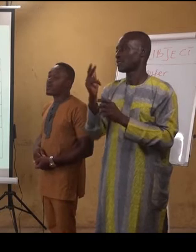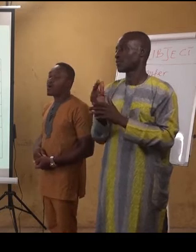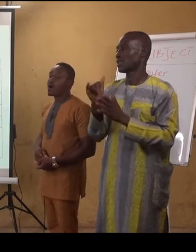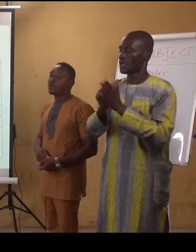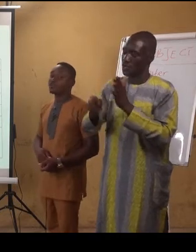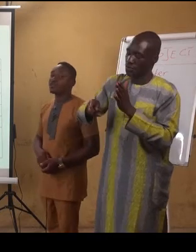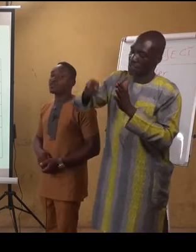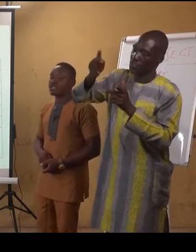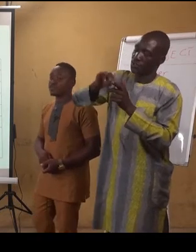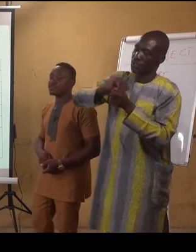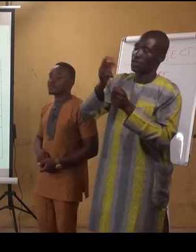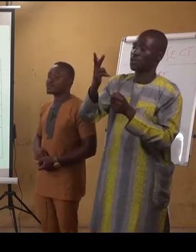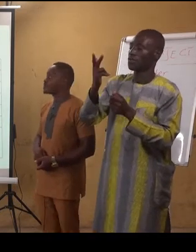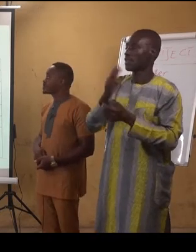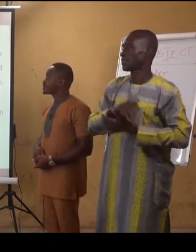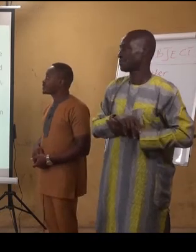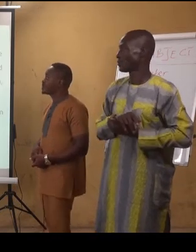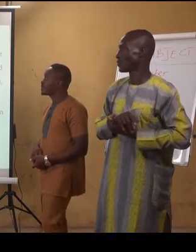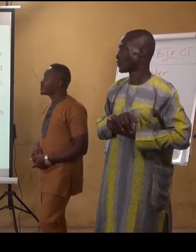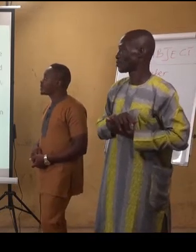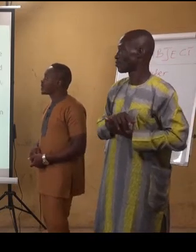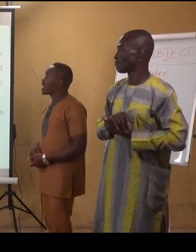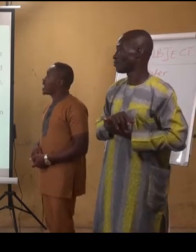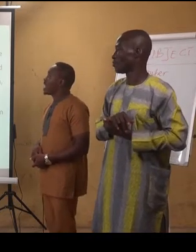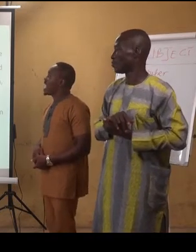raised to the power of 3.